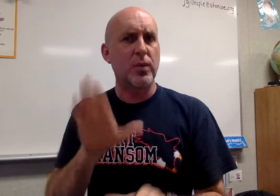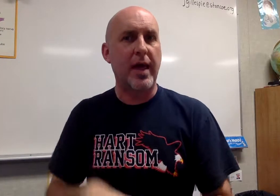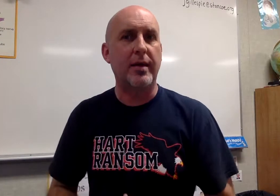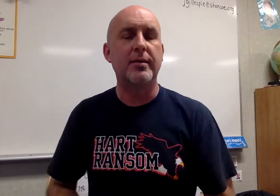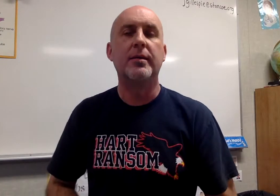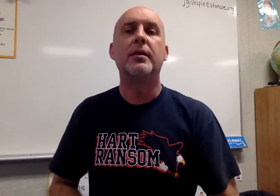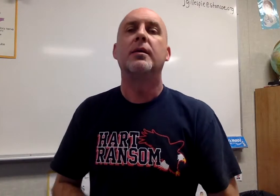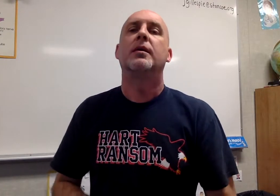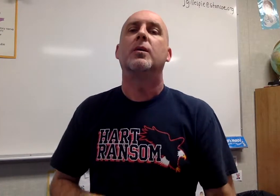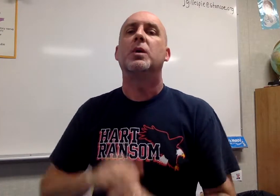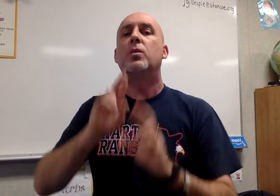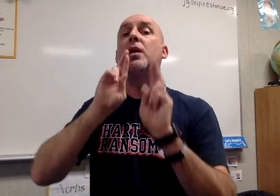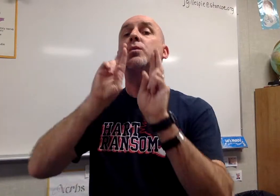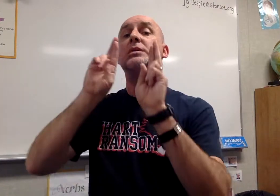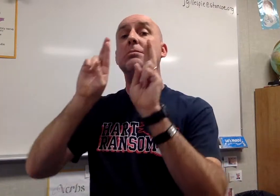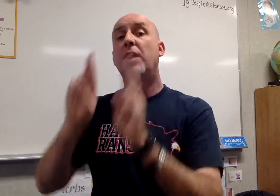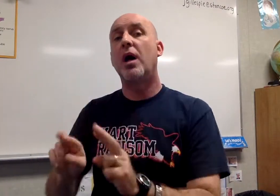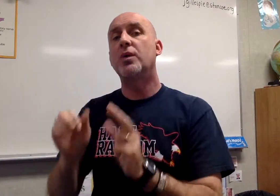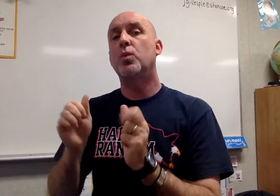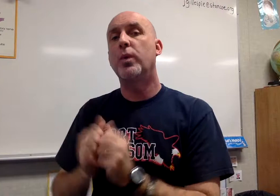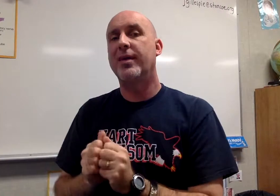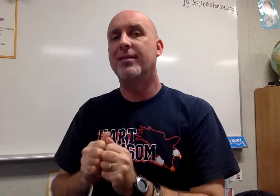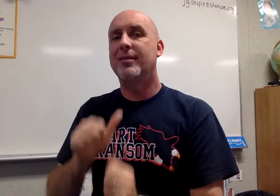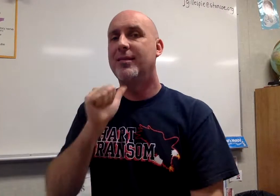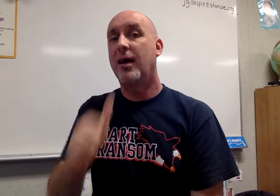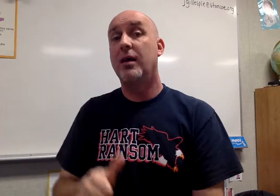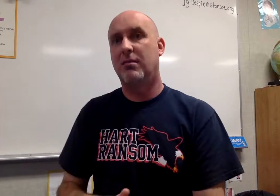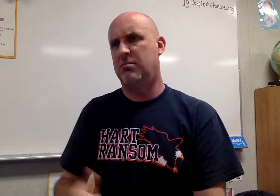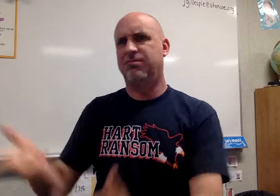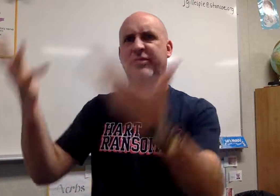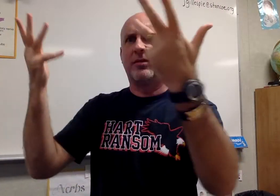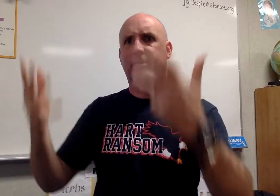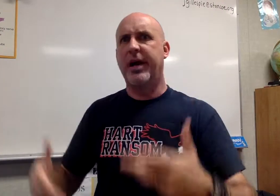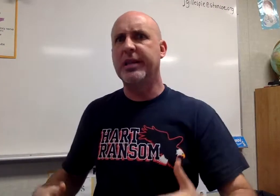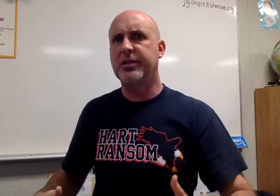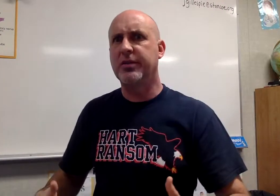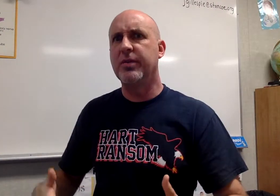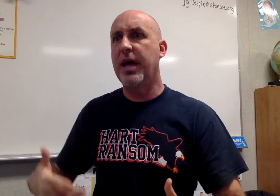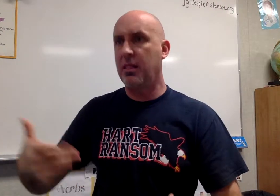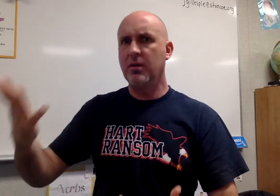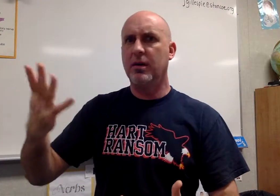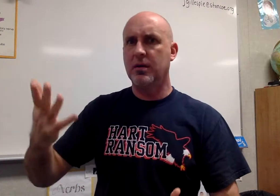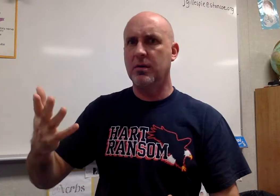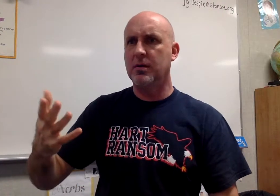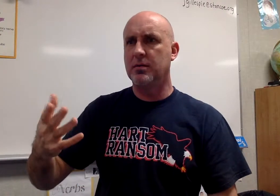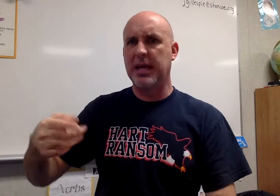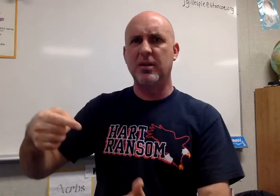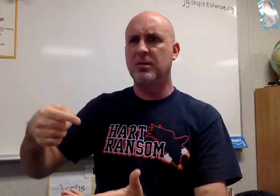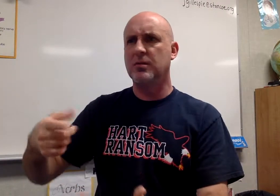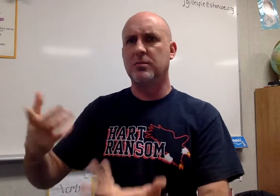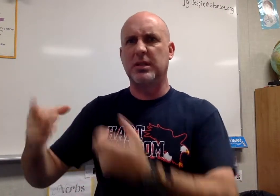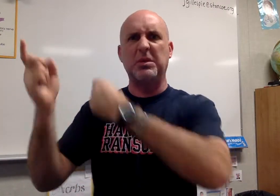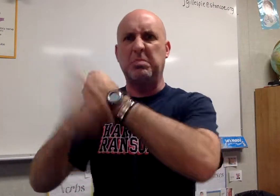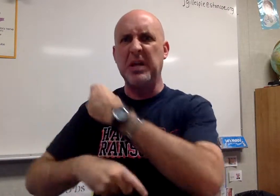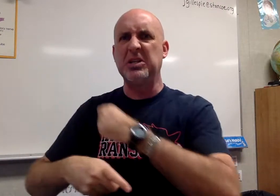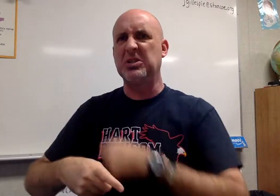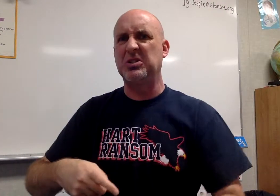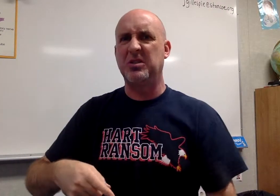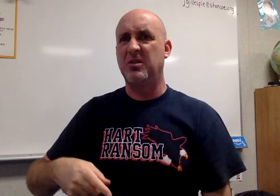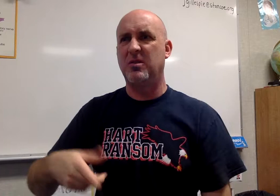that, we want to respond with not, why did you do that? Look, well, now you're going to be punished. So